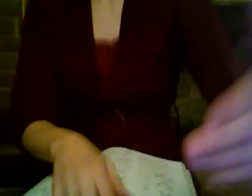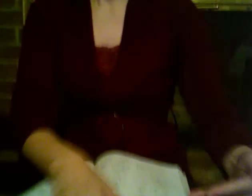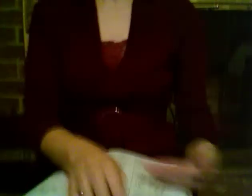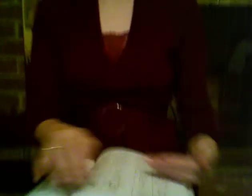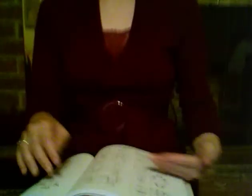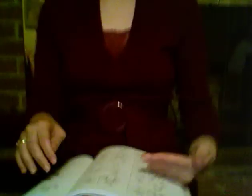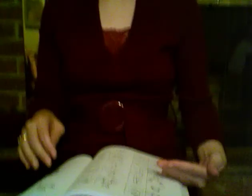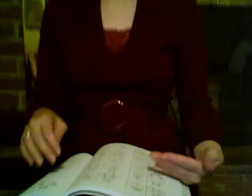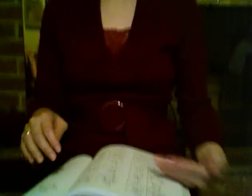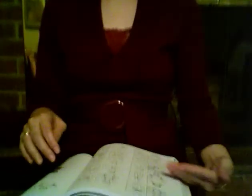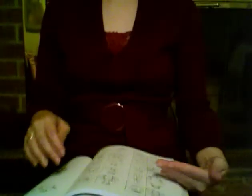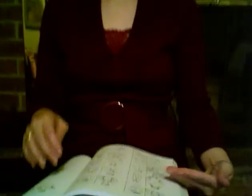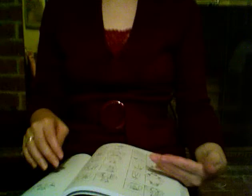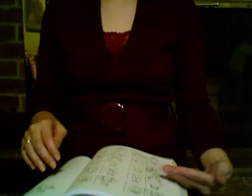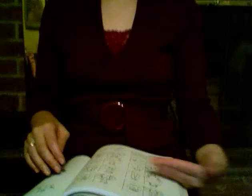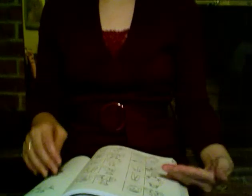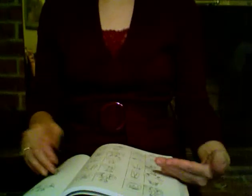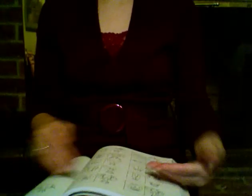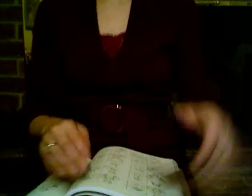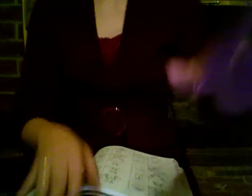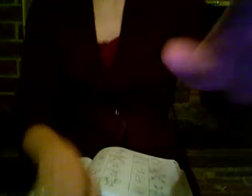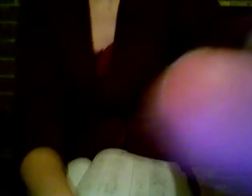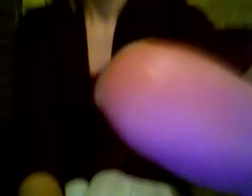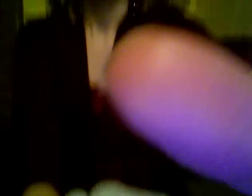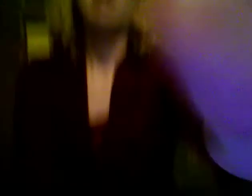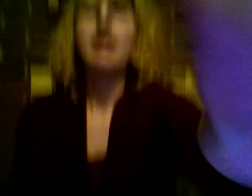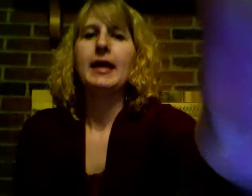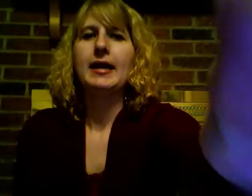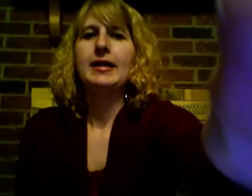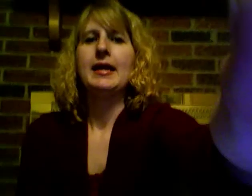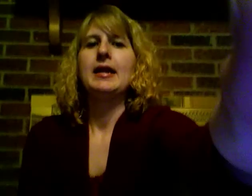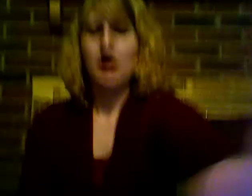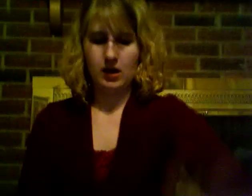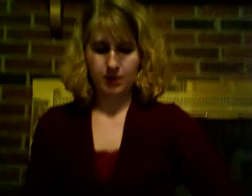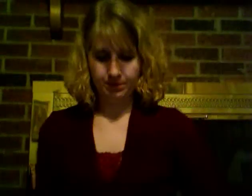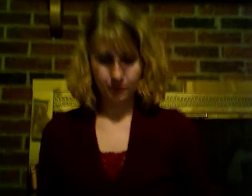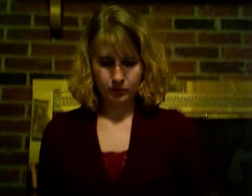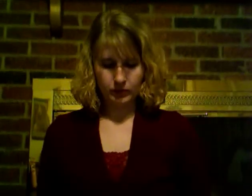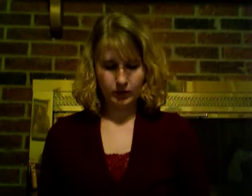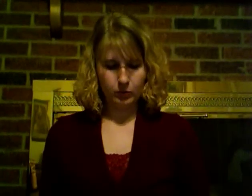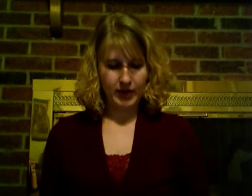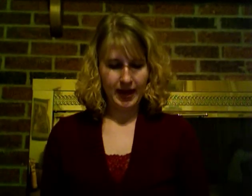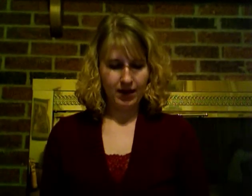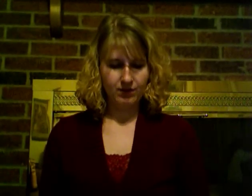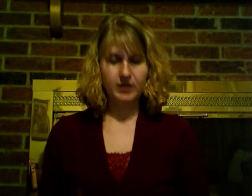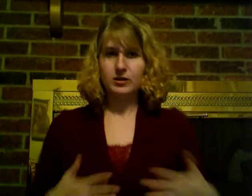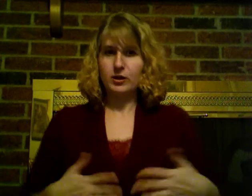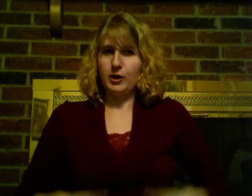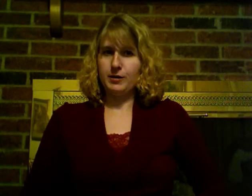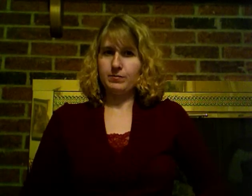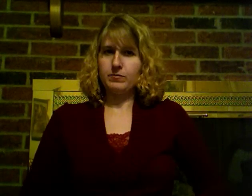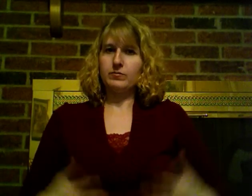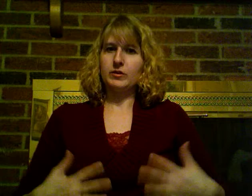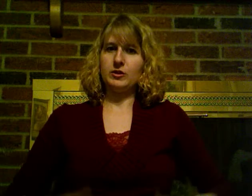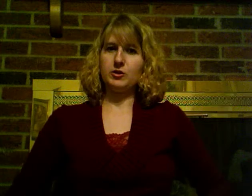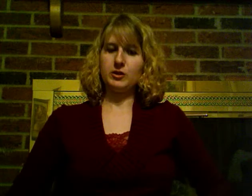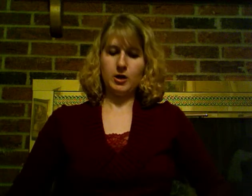it would actually be where the shorts would go, right here. And then we have a skirt. This is your